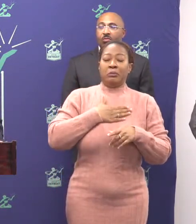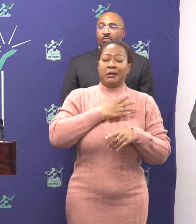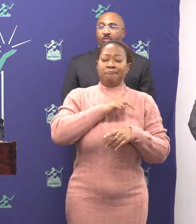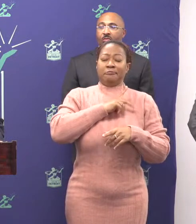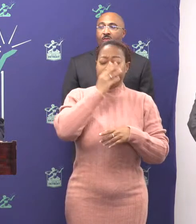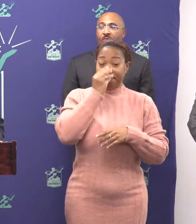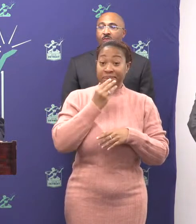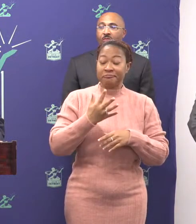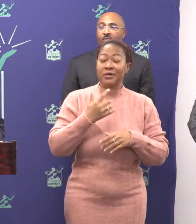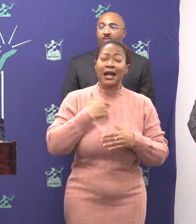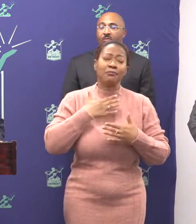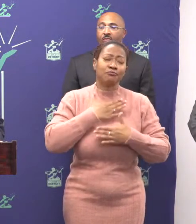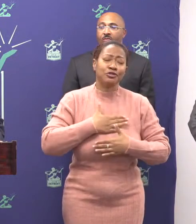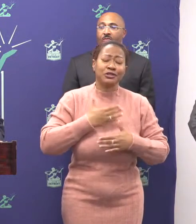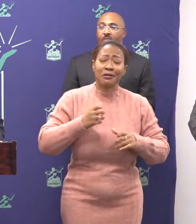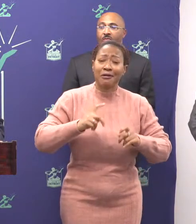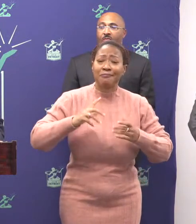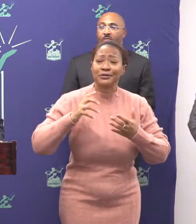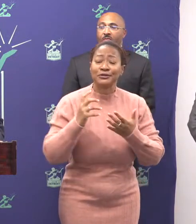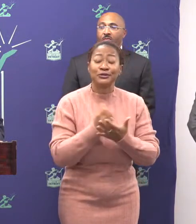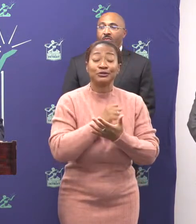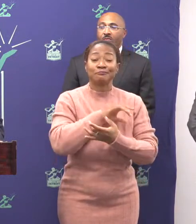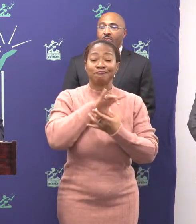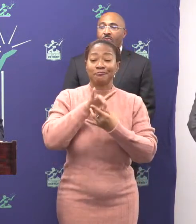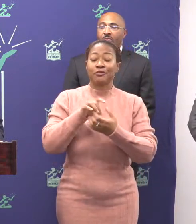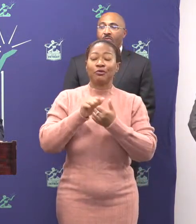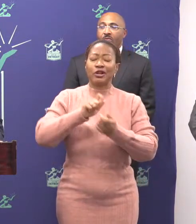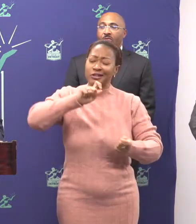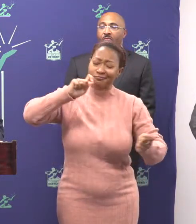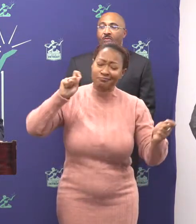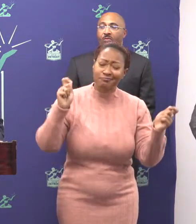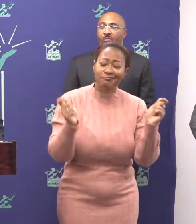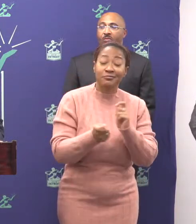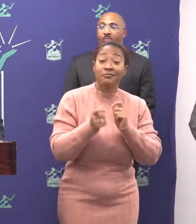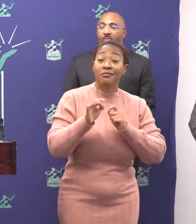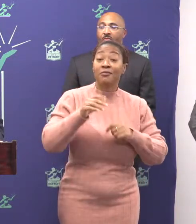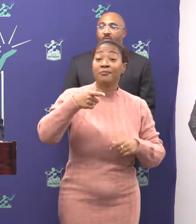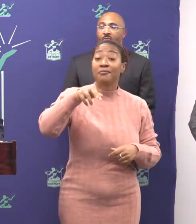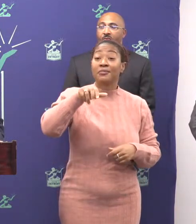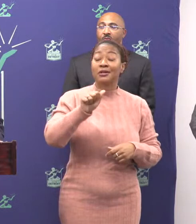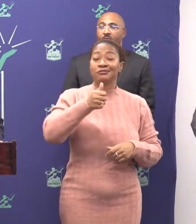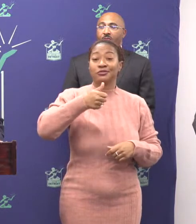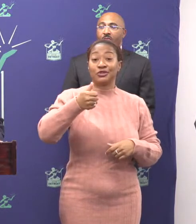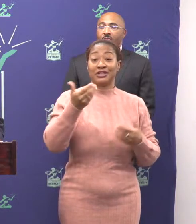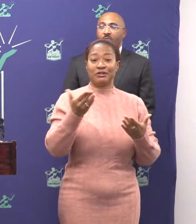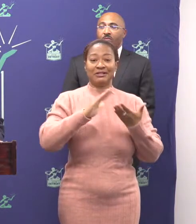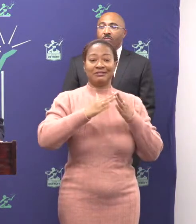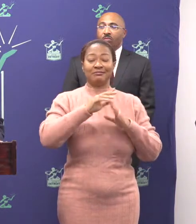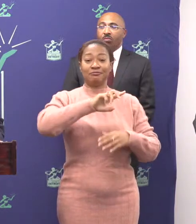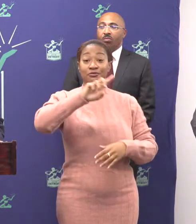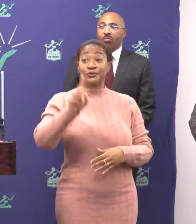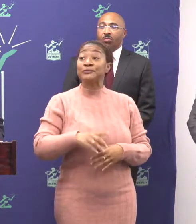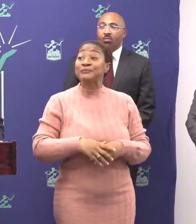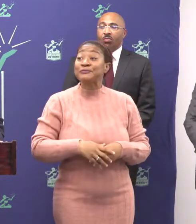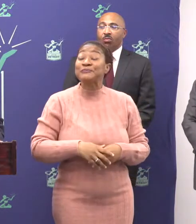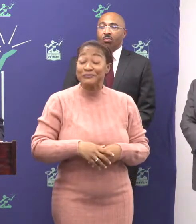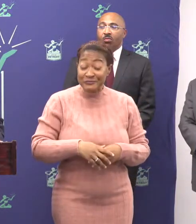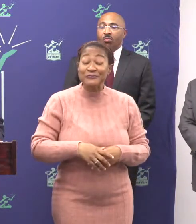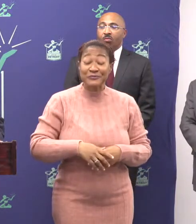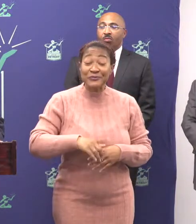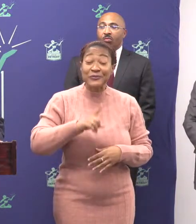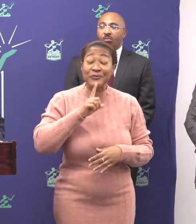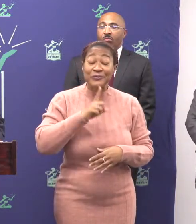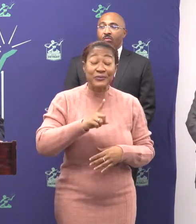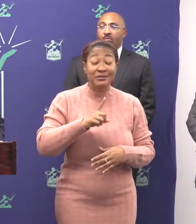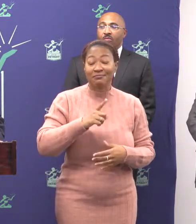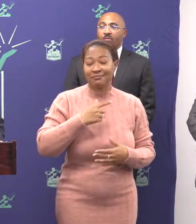appreciate the opportunity to be associated with the transformation of paratransit in the city of Detroit, and I am very